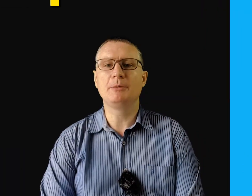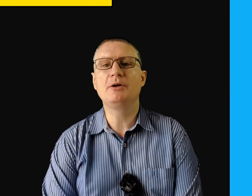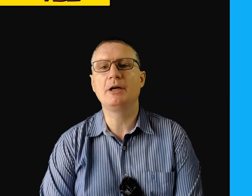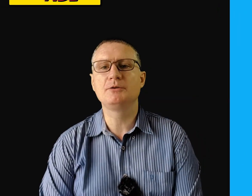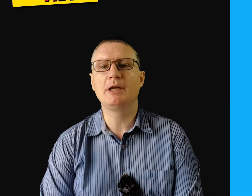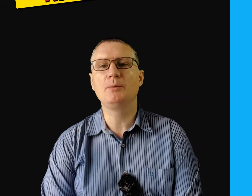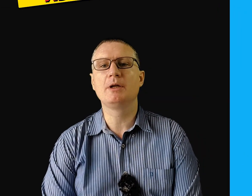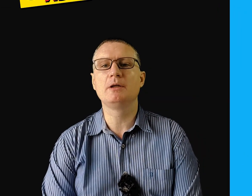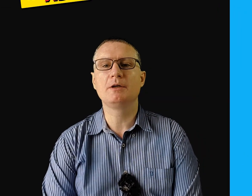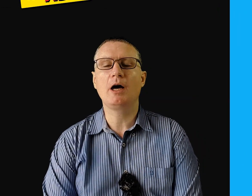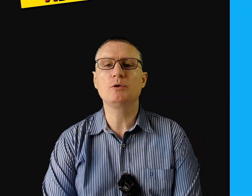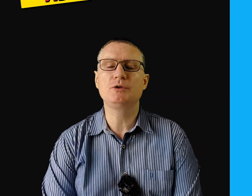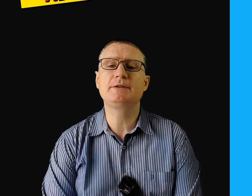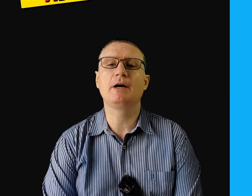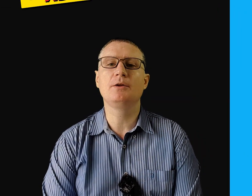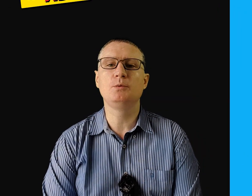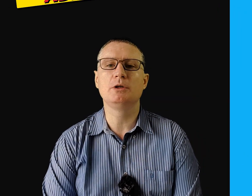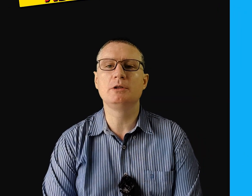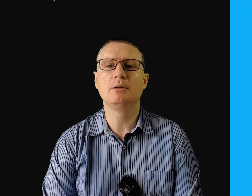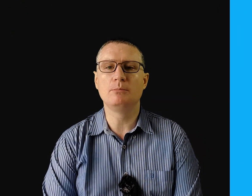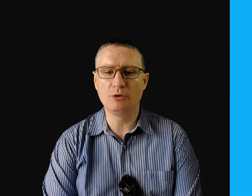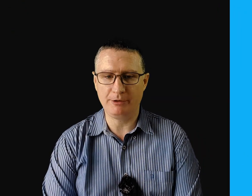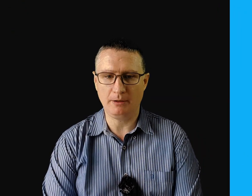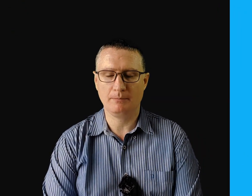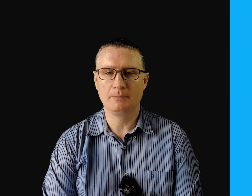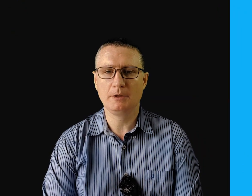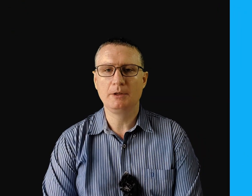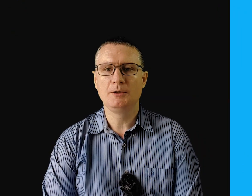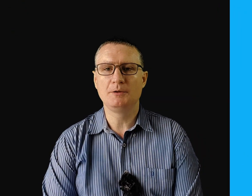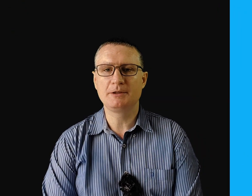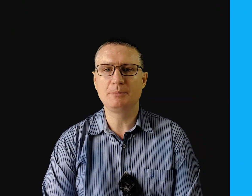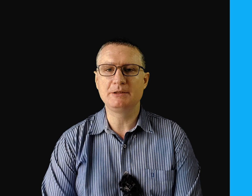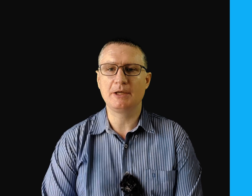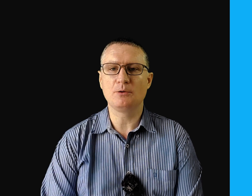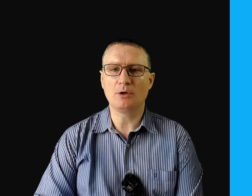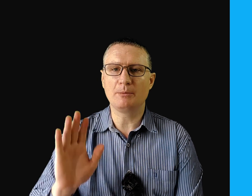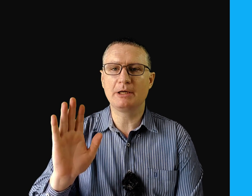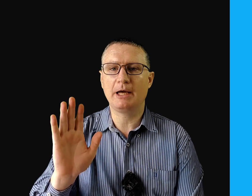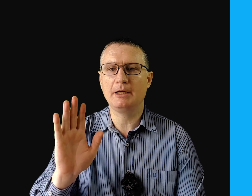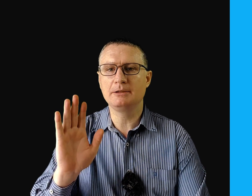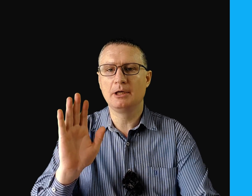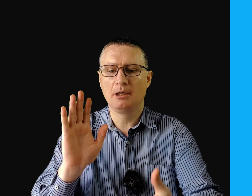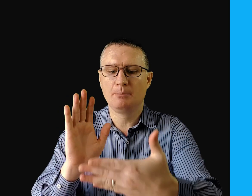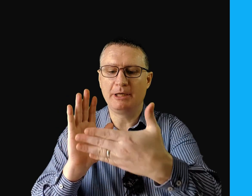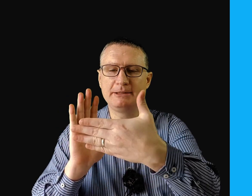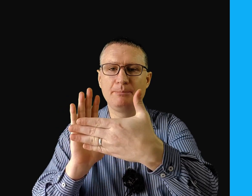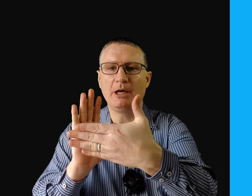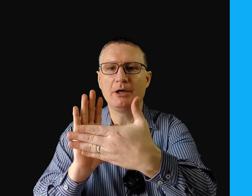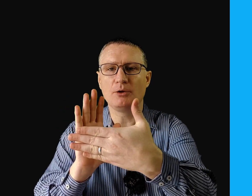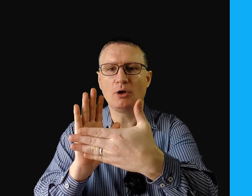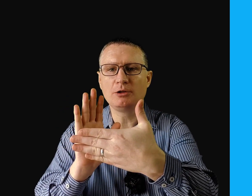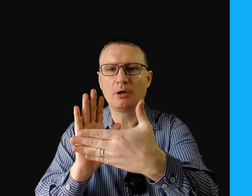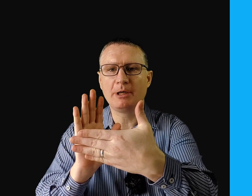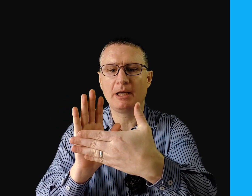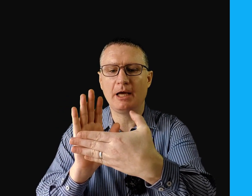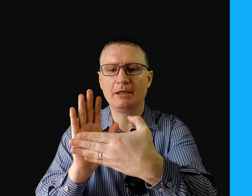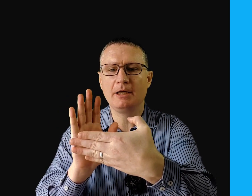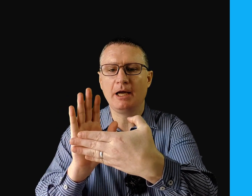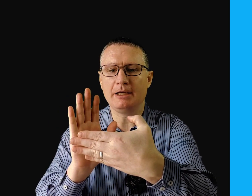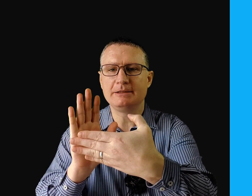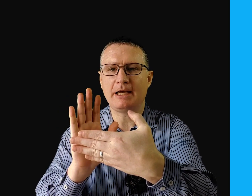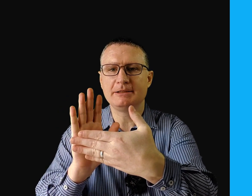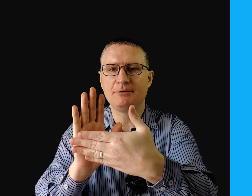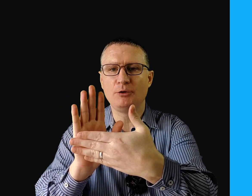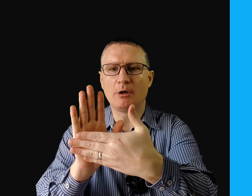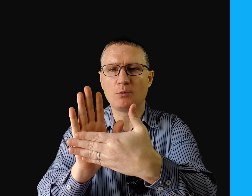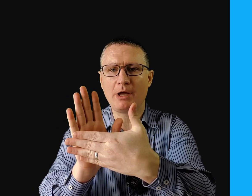I'm Ajarn, and today we're going to learn how to sign the word movie. You simply take your dominant hand, place it behind your non-dominant hand,